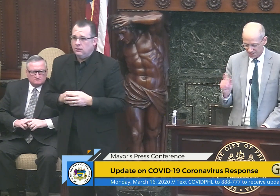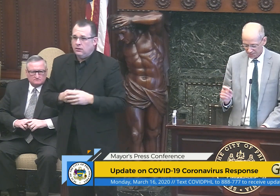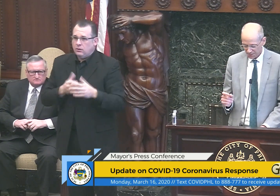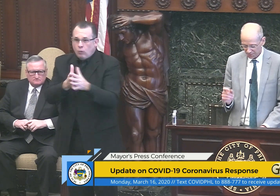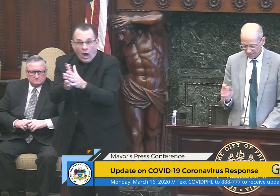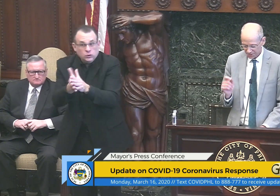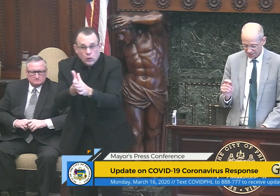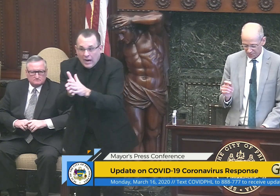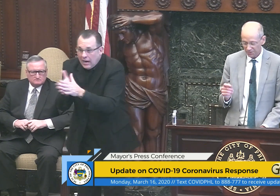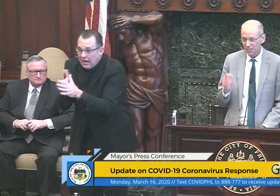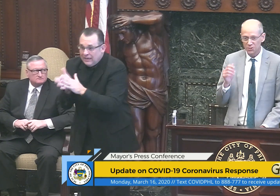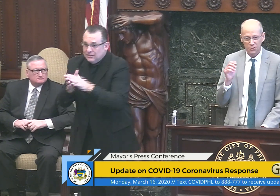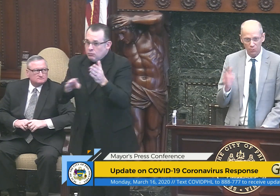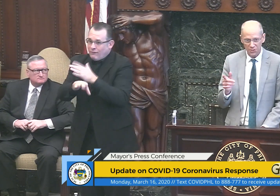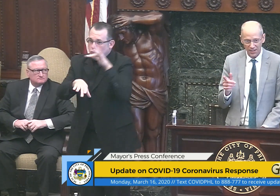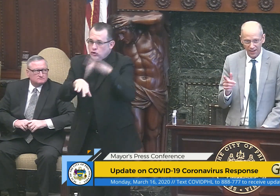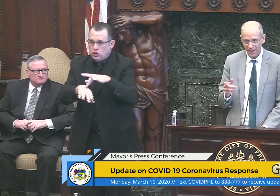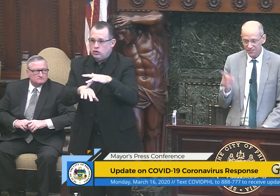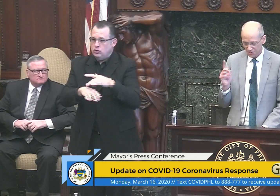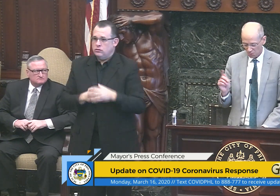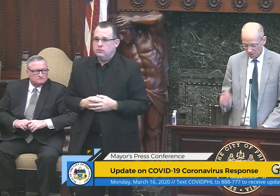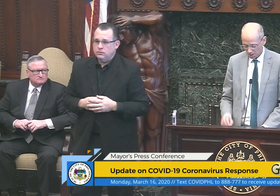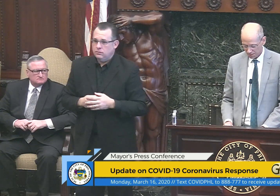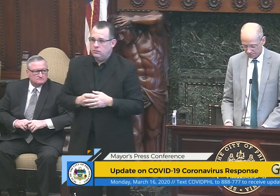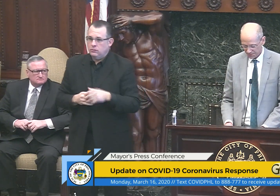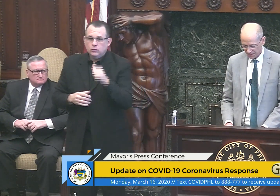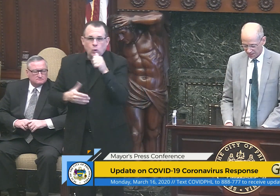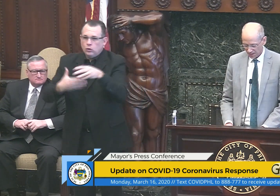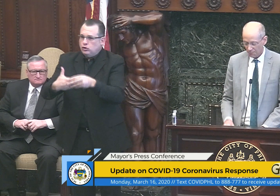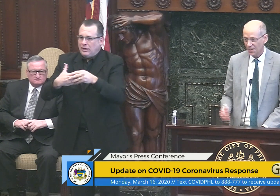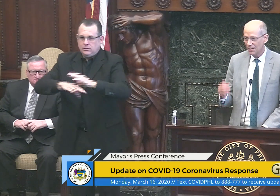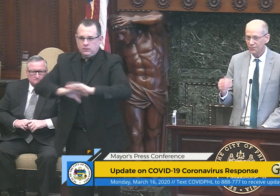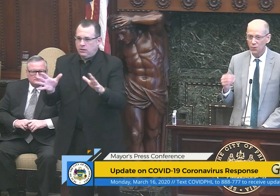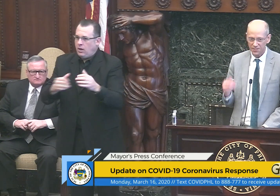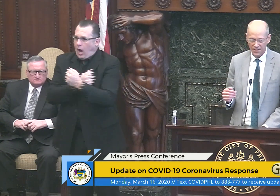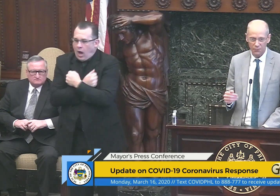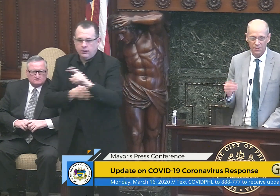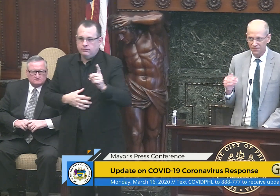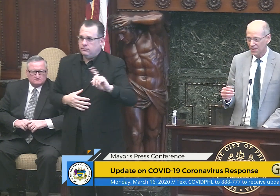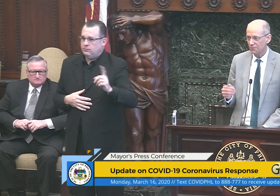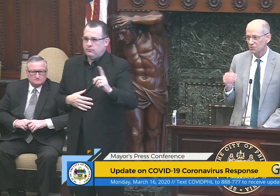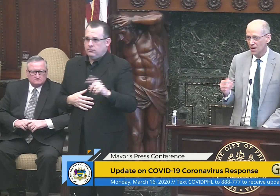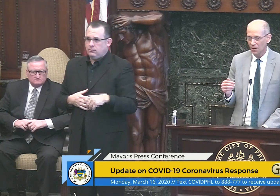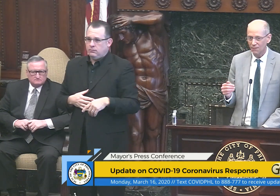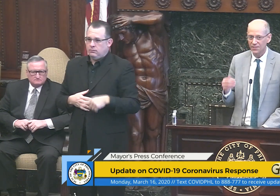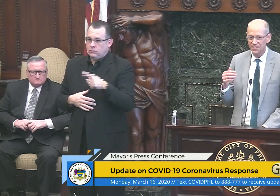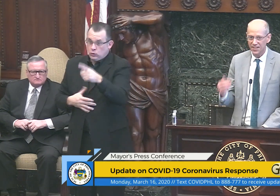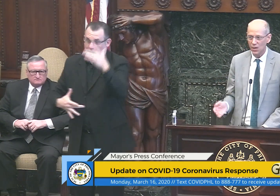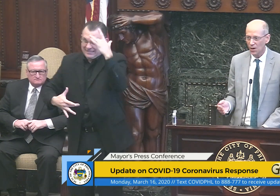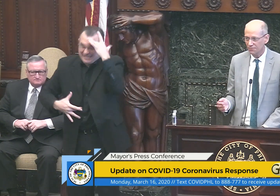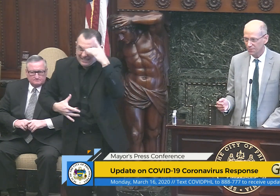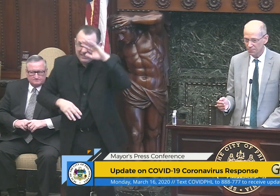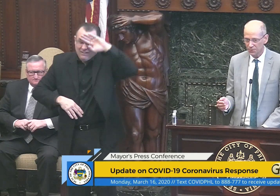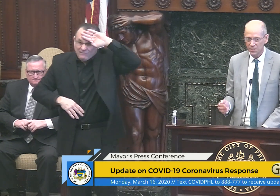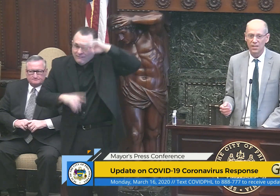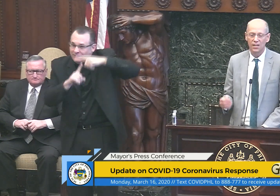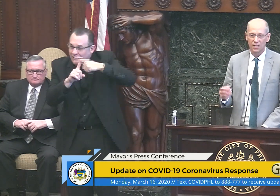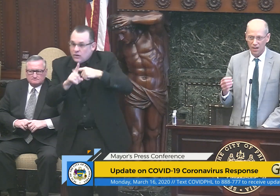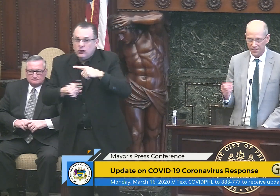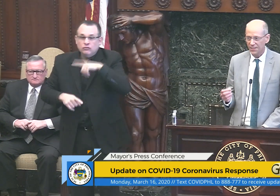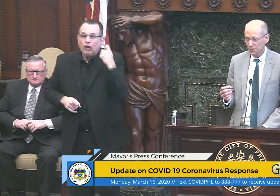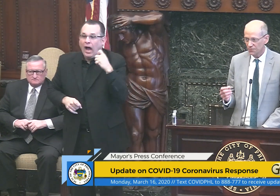before you touch people, after you touch people. Don't shake hands, don't hug. If you are sick with a fever or dry cough, stay away from